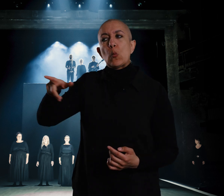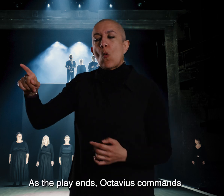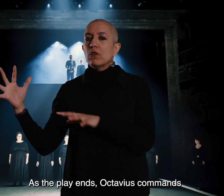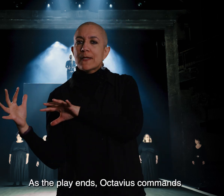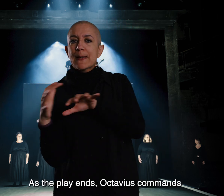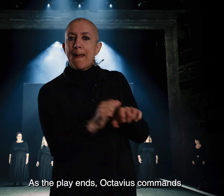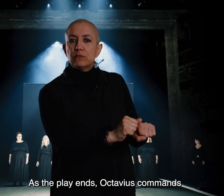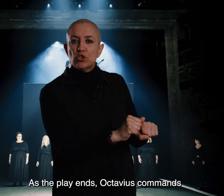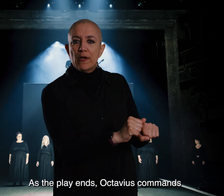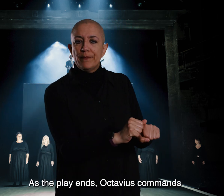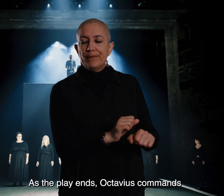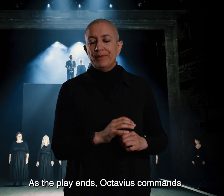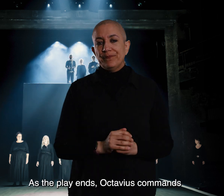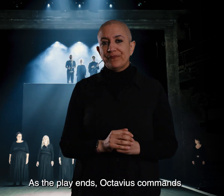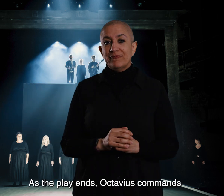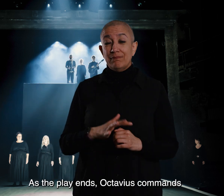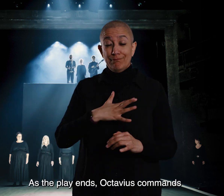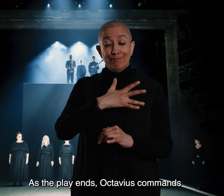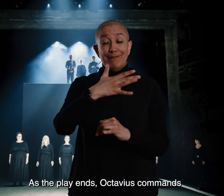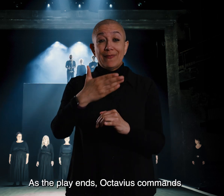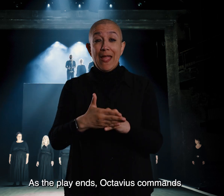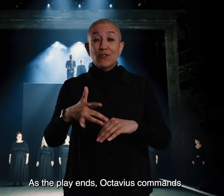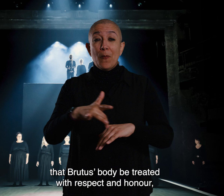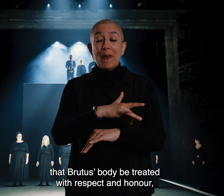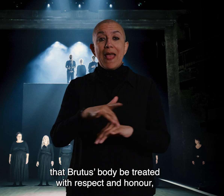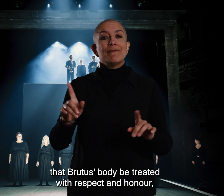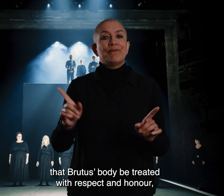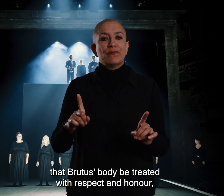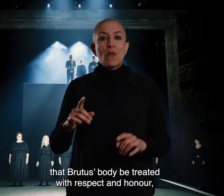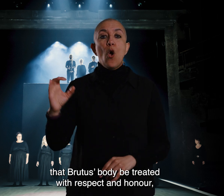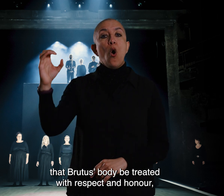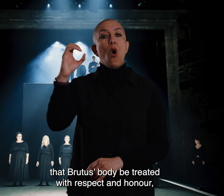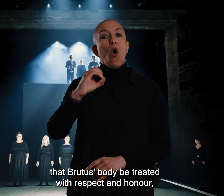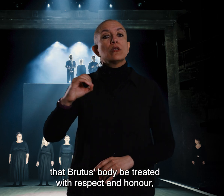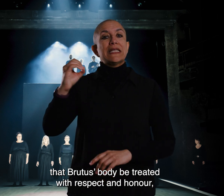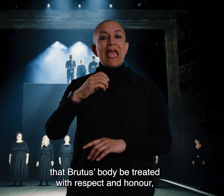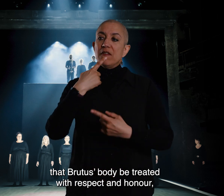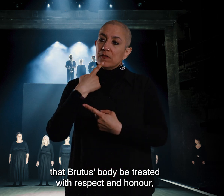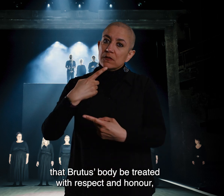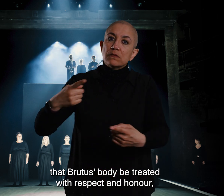As the play ends, Octavius commands that Brutus's body be treated with respect and honour.